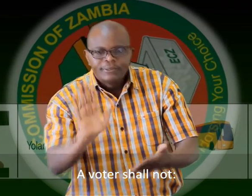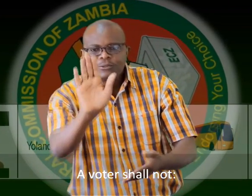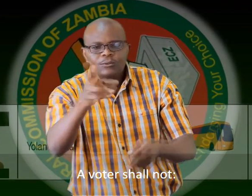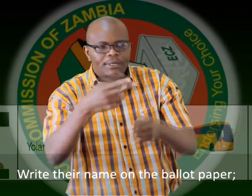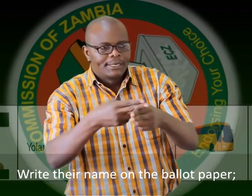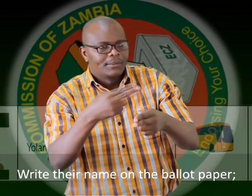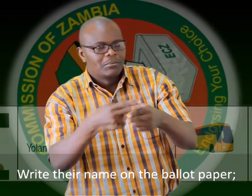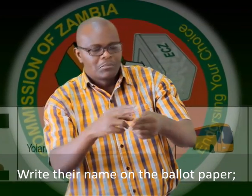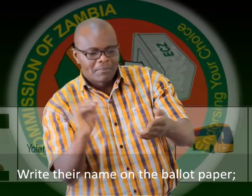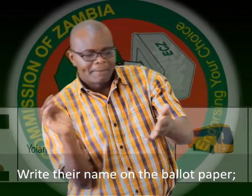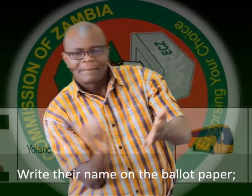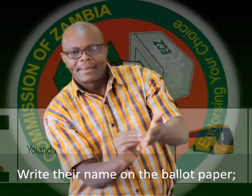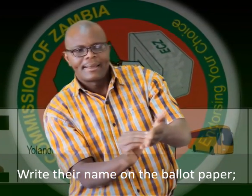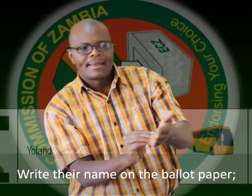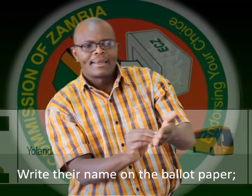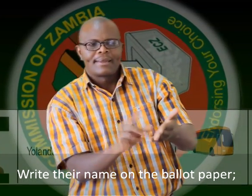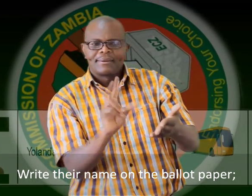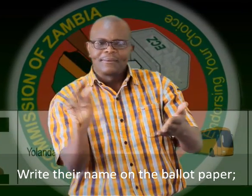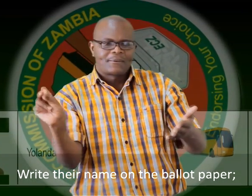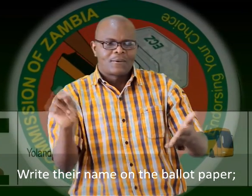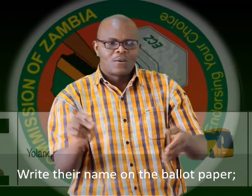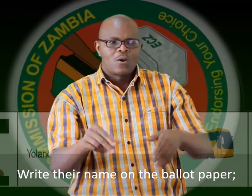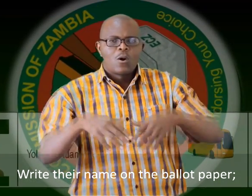write their name on the ballot paper.